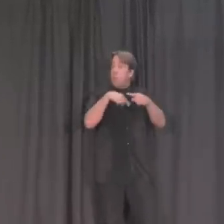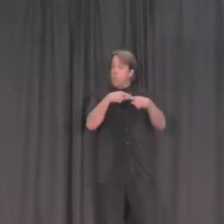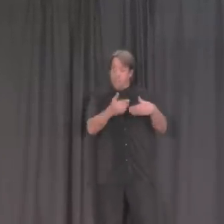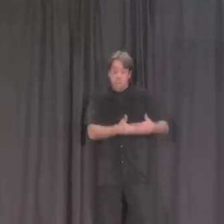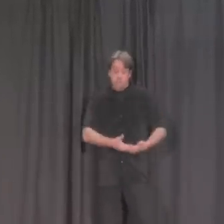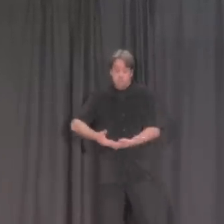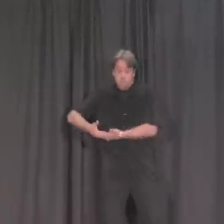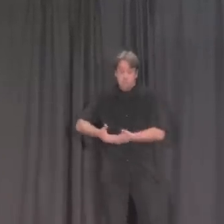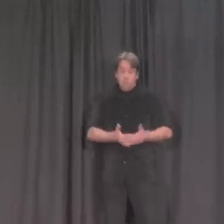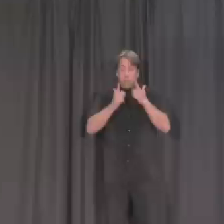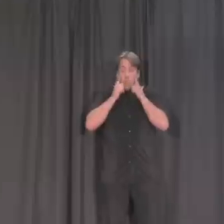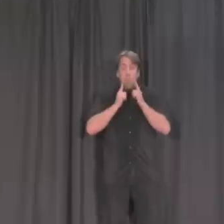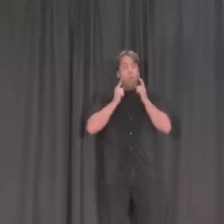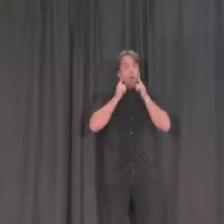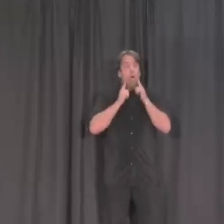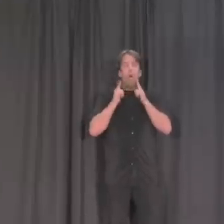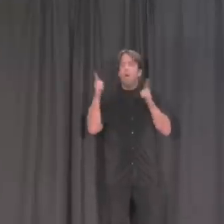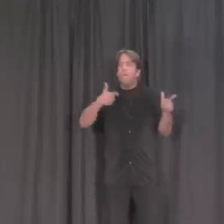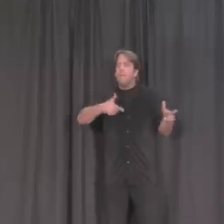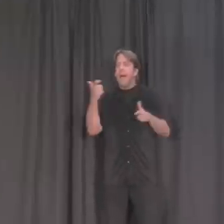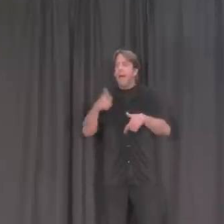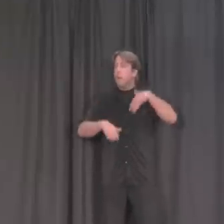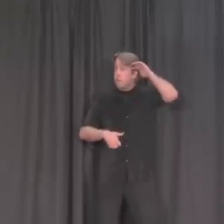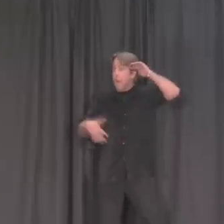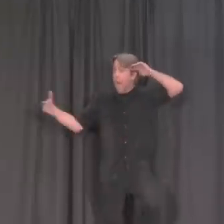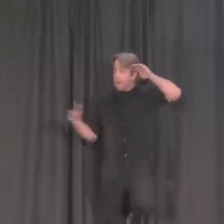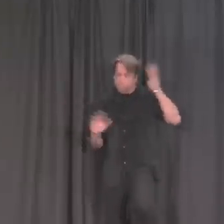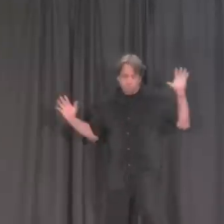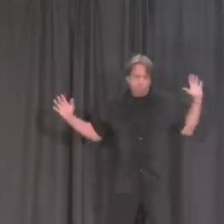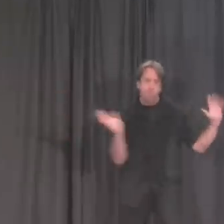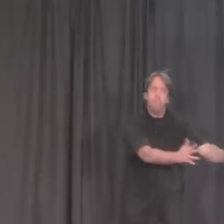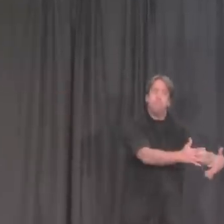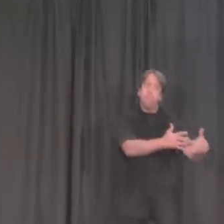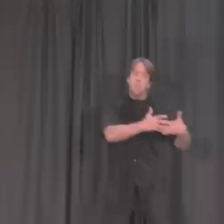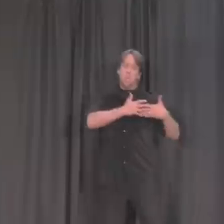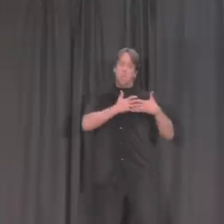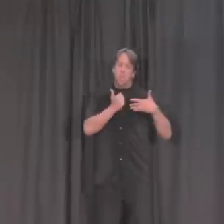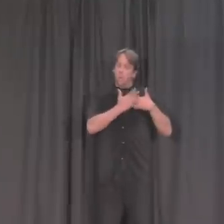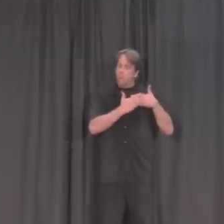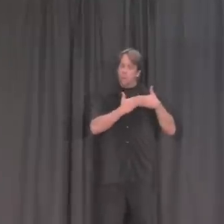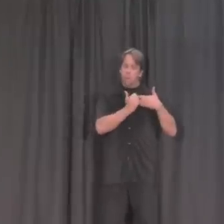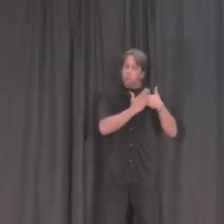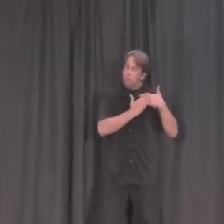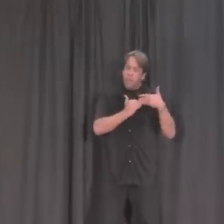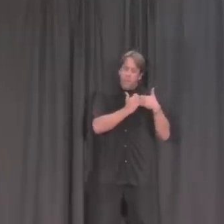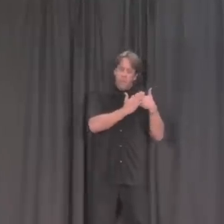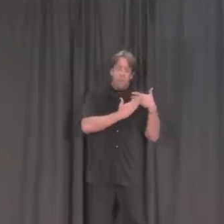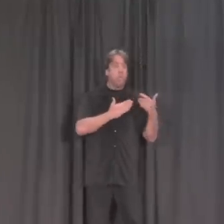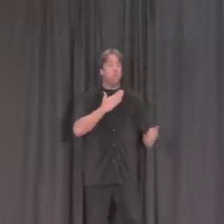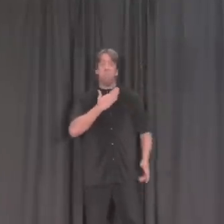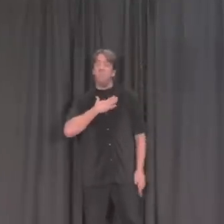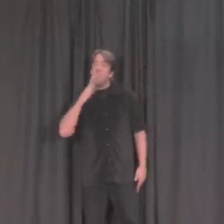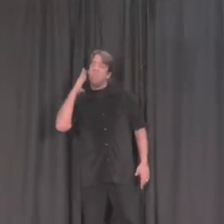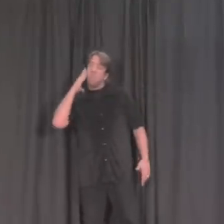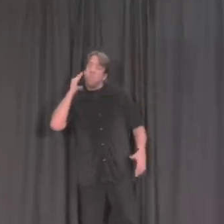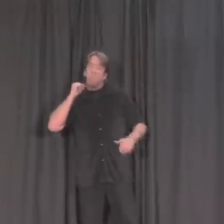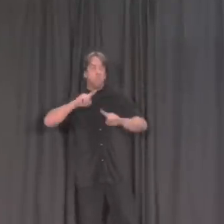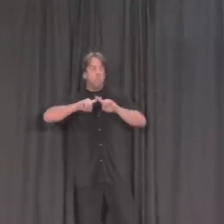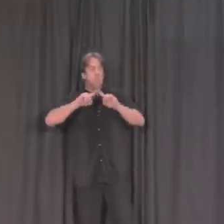Here, children, you are lucky because when a baby cries, your parents are there to hold you and take care of you. My